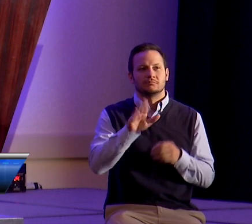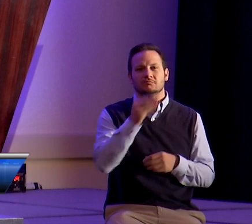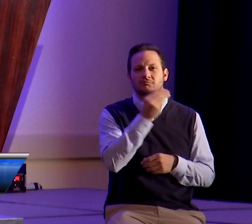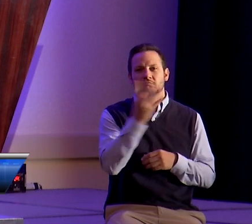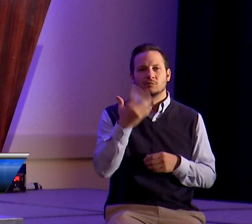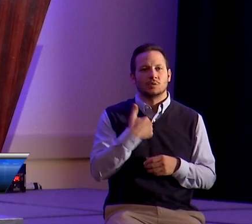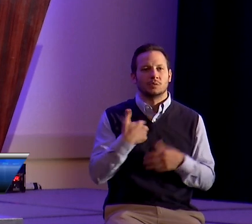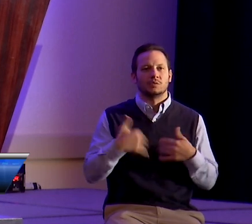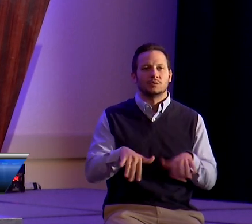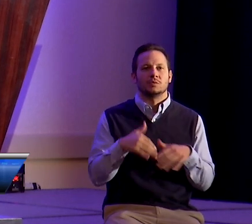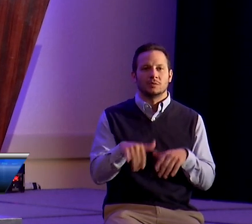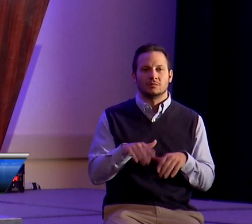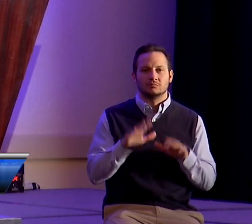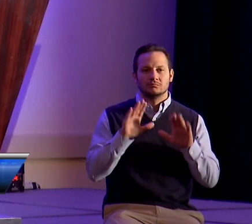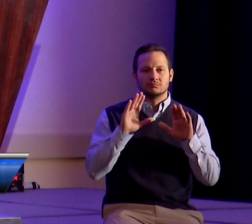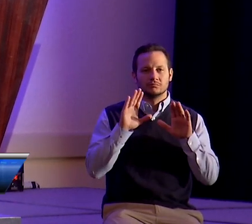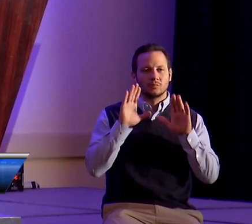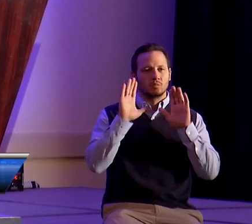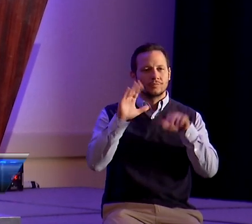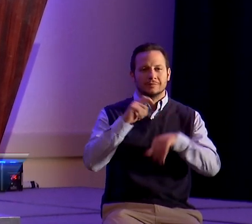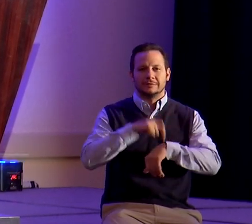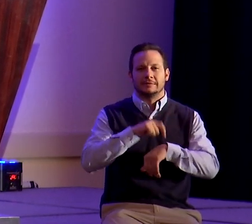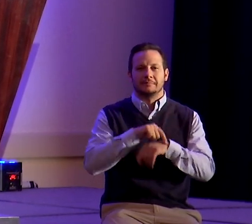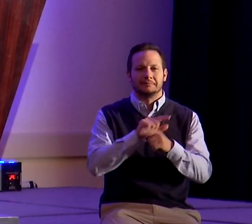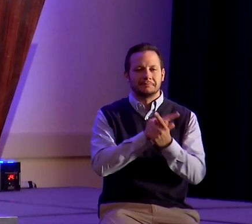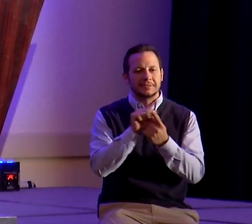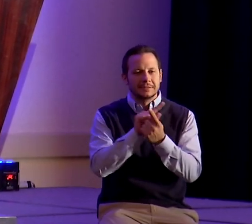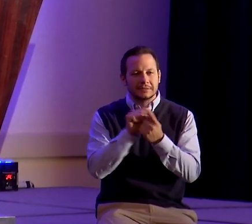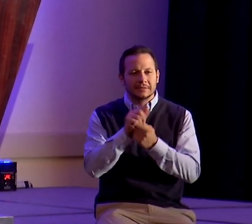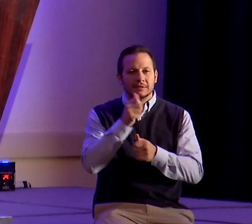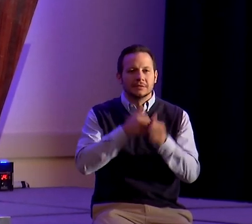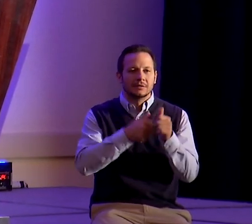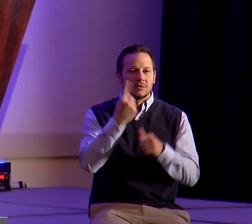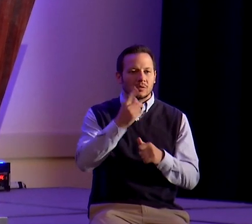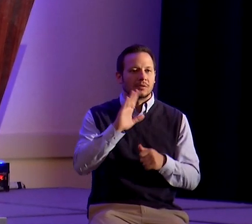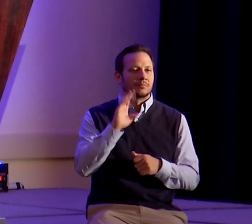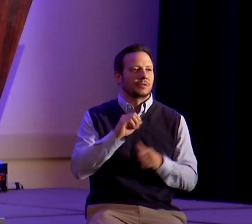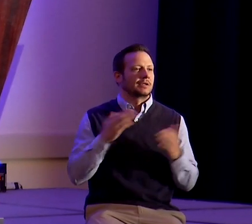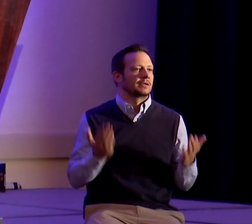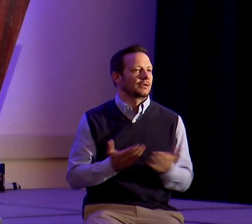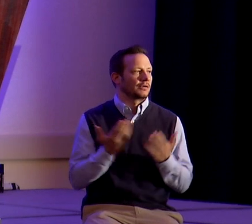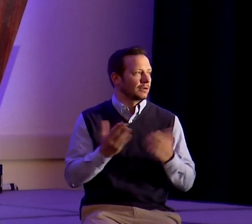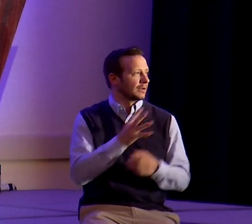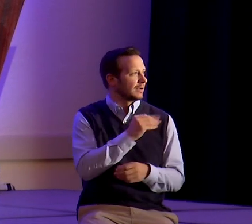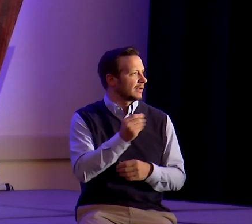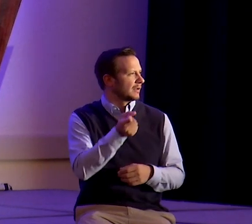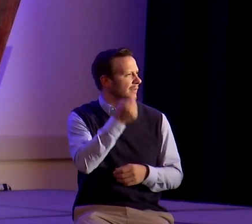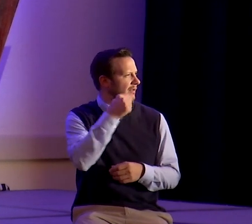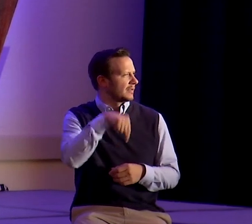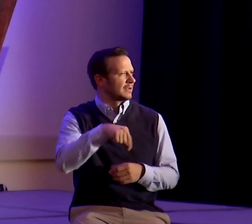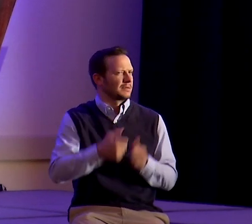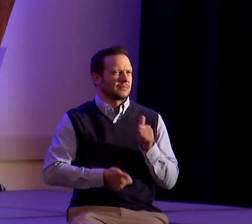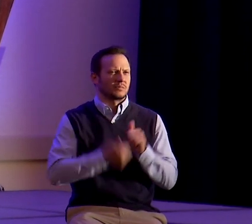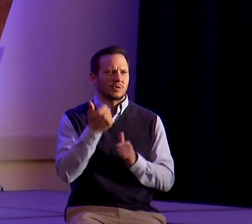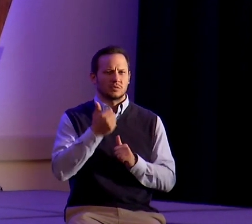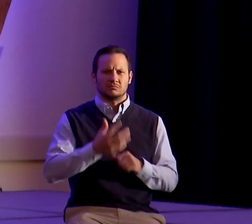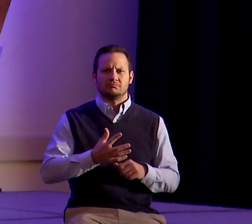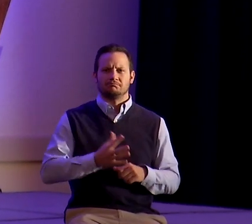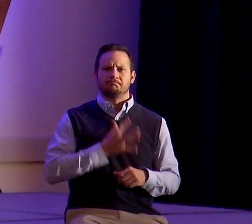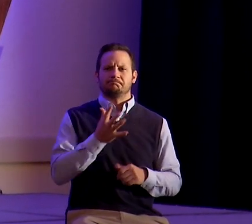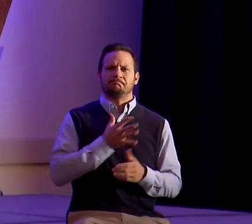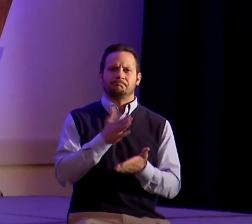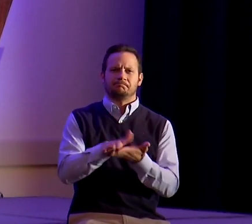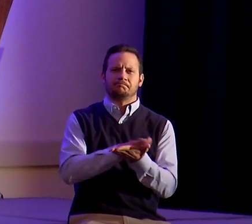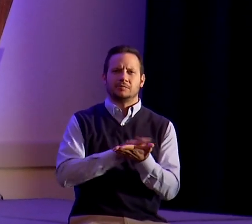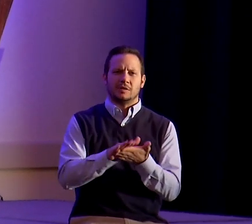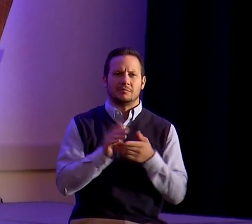lovely time meeting everybody and being here, and I have to say, this is one of the most polite places I've ever been.